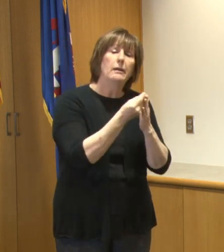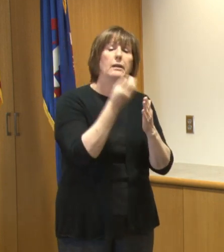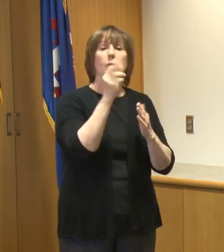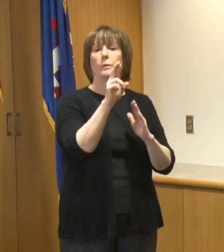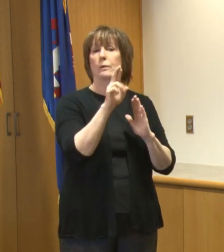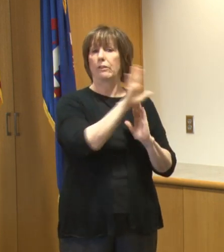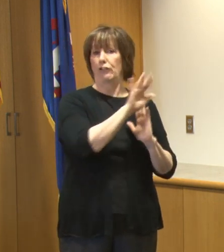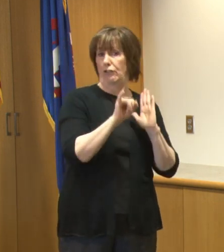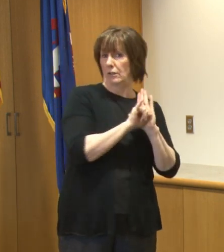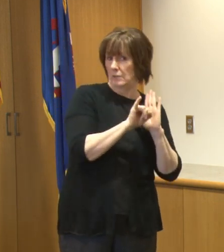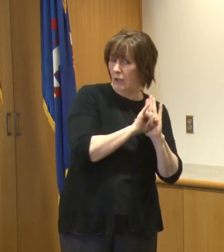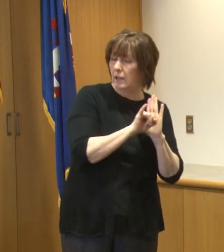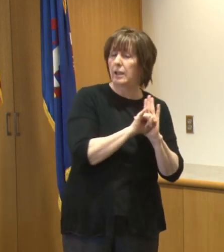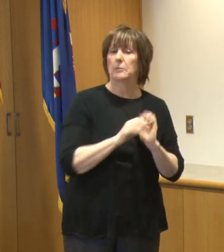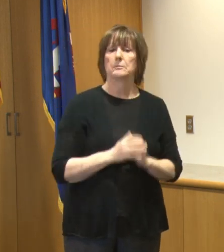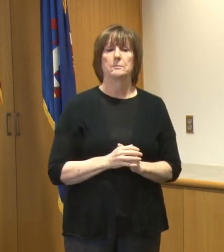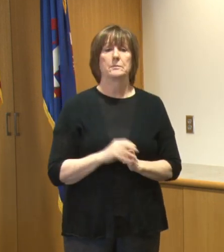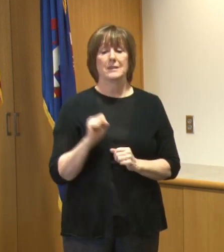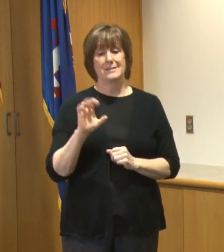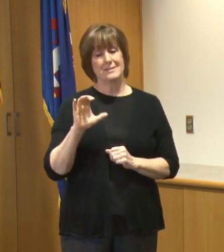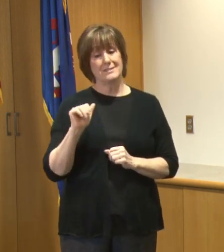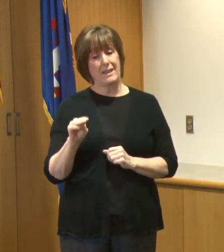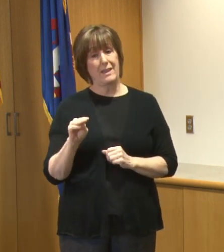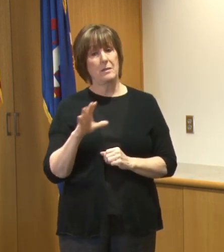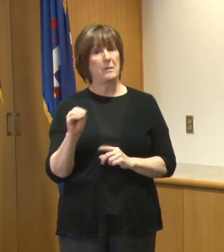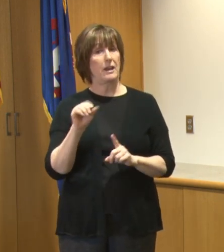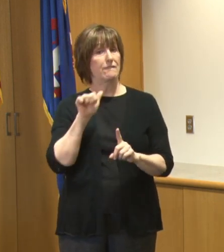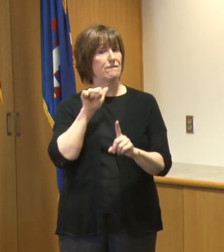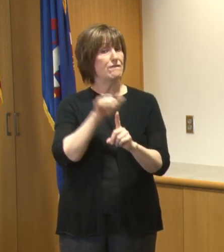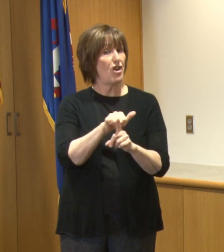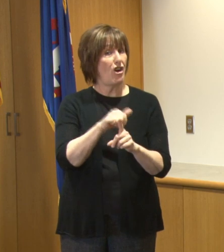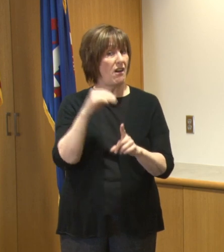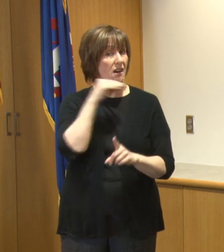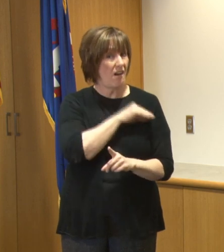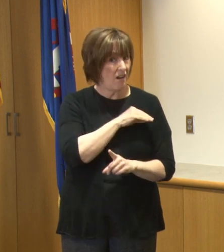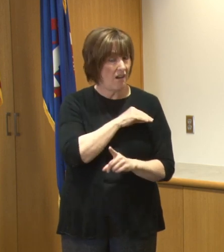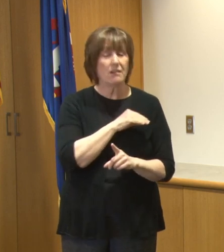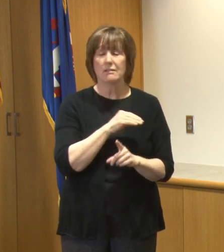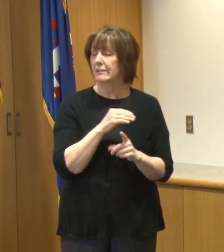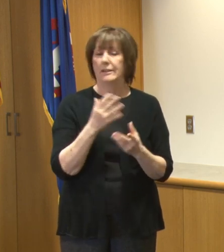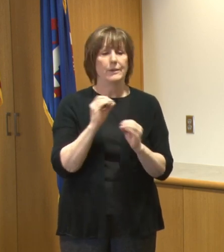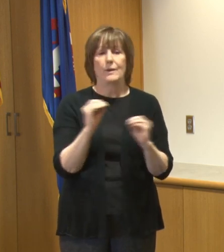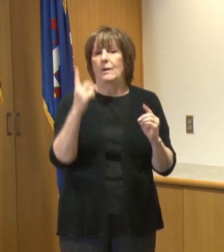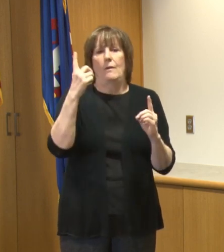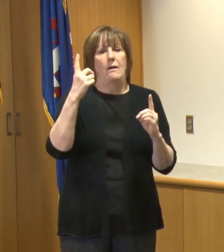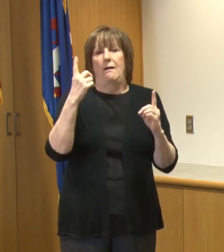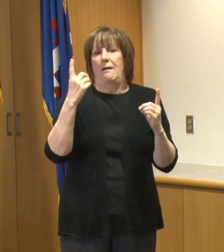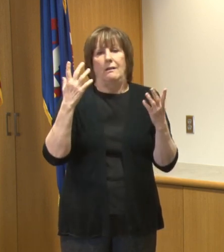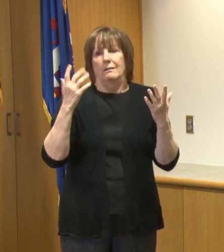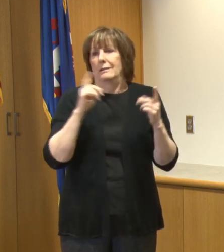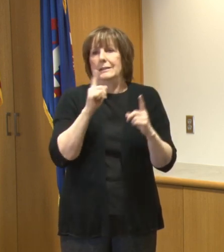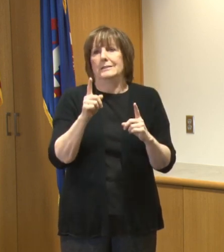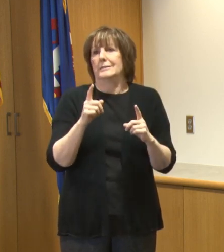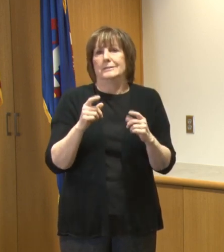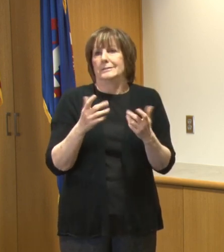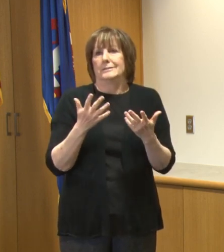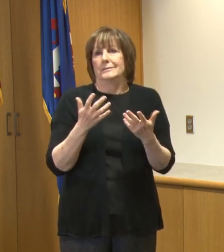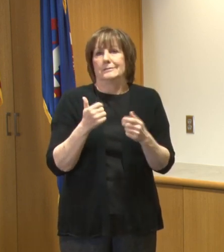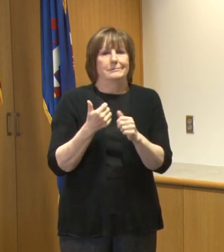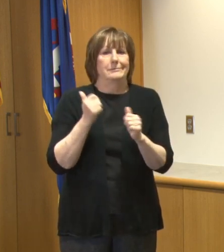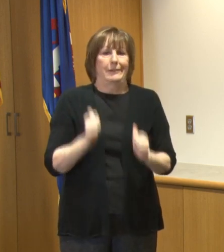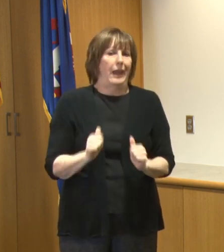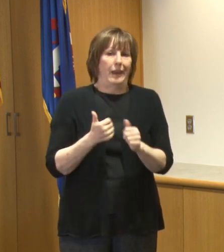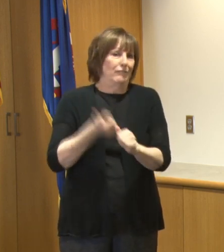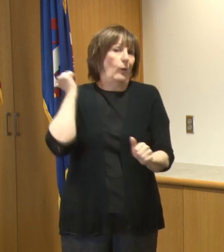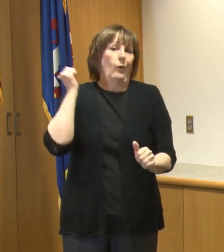identity. These scams and frauds take many forms, and no one is immune. In fact, this issue, this problem, hit close